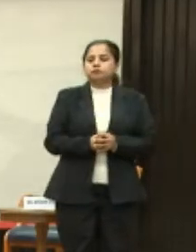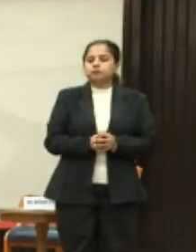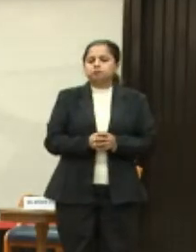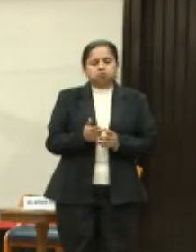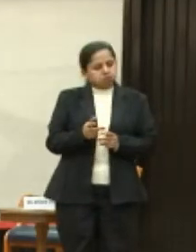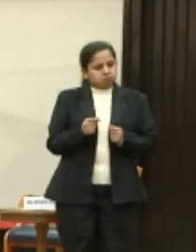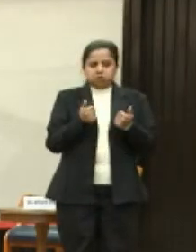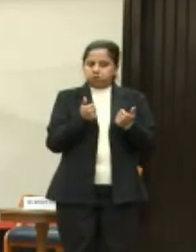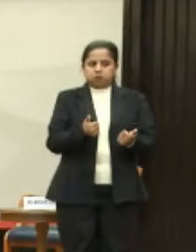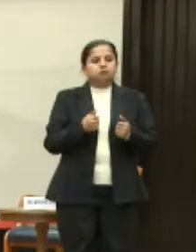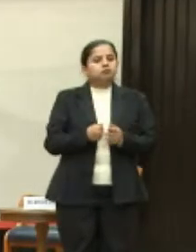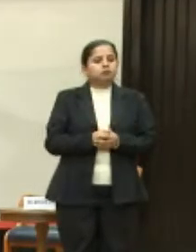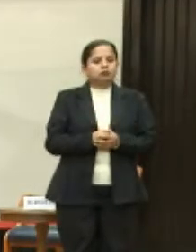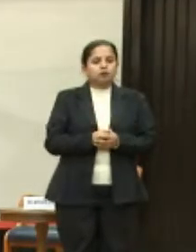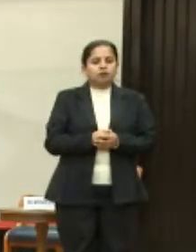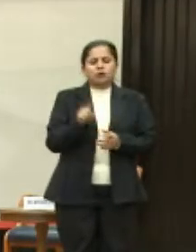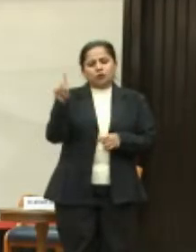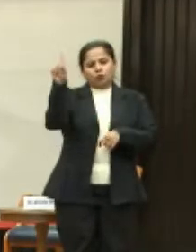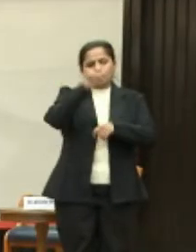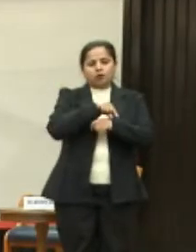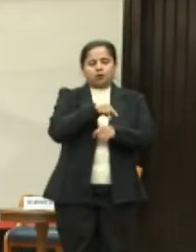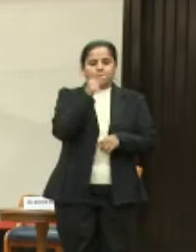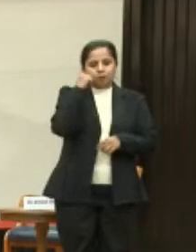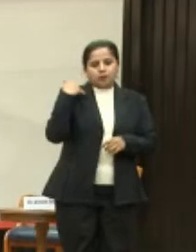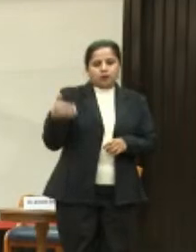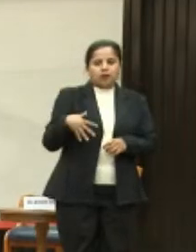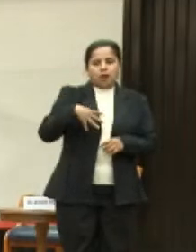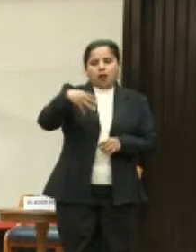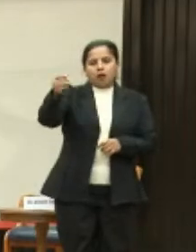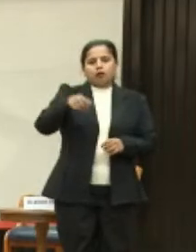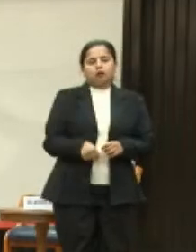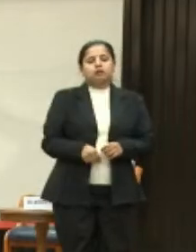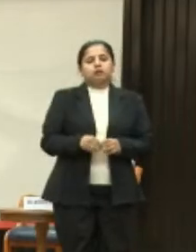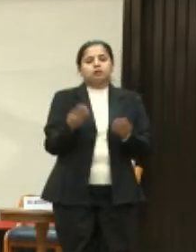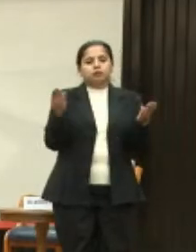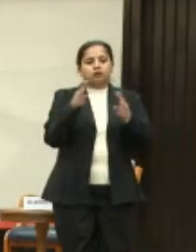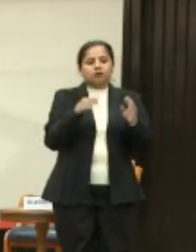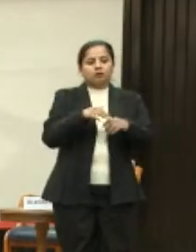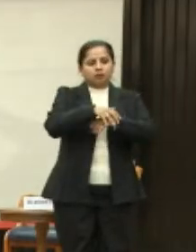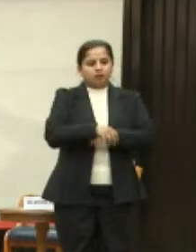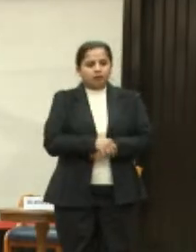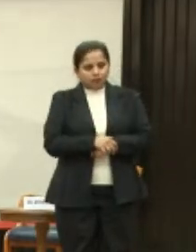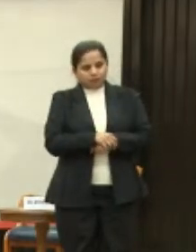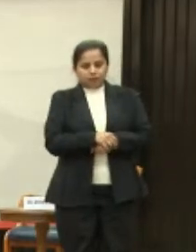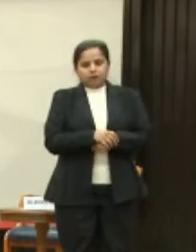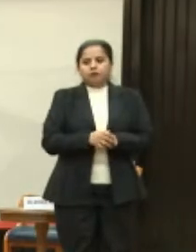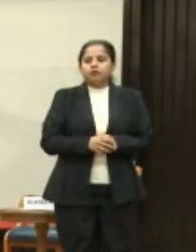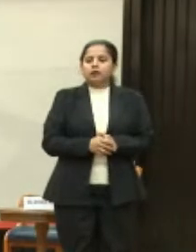Fine. One day Lakshmana goes and finds a dog there.